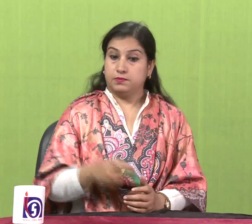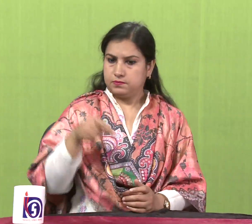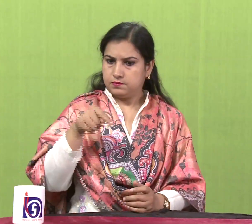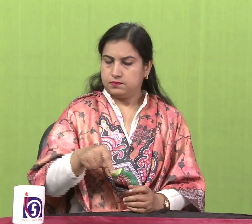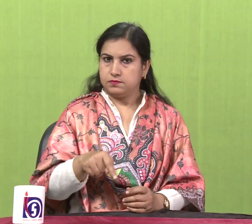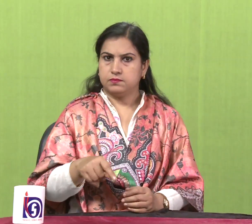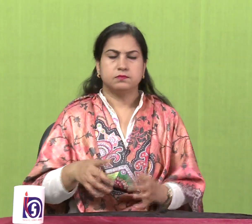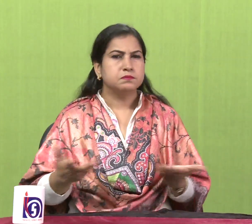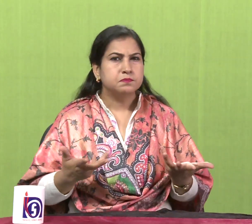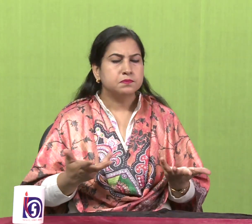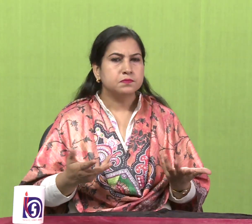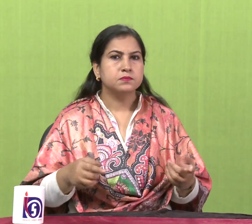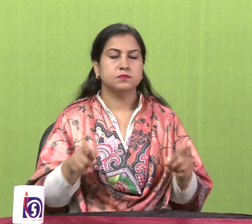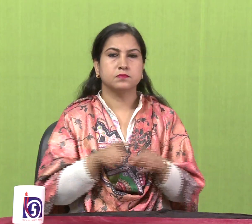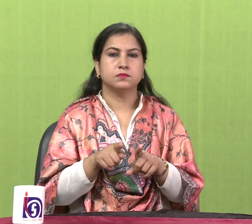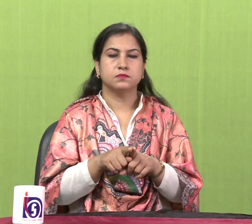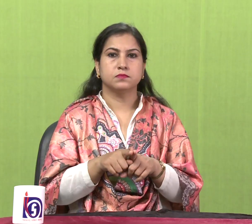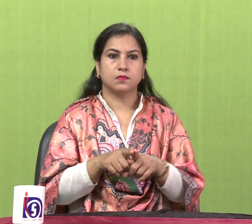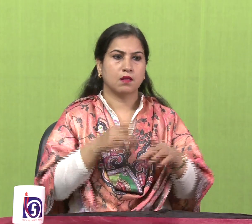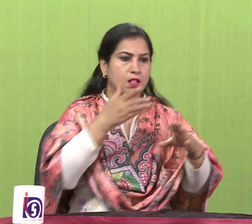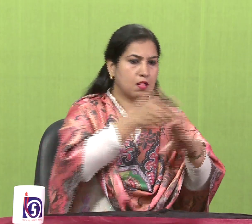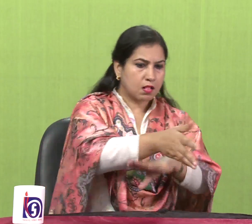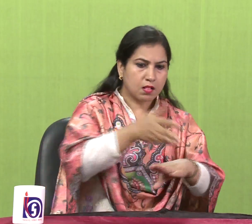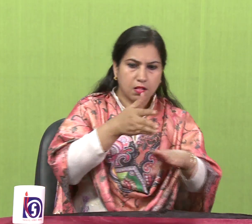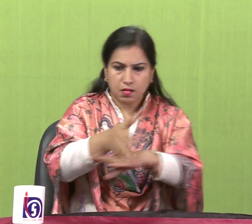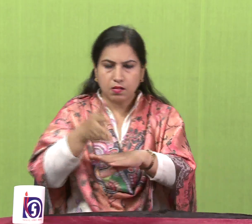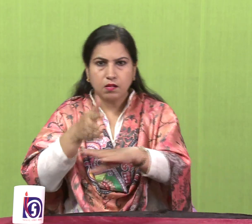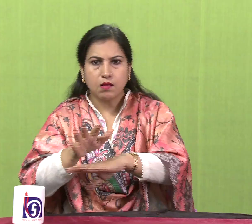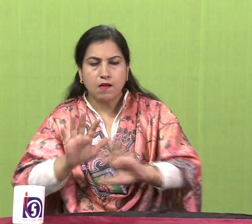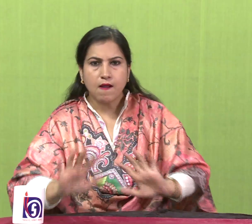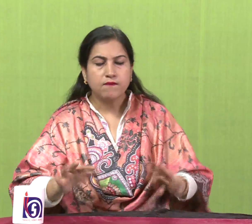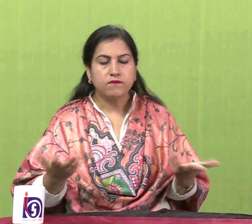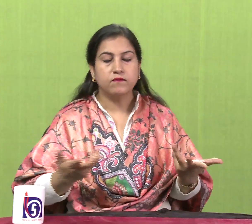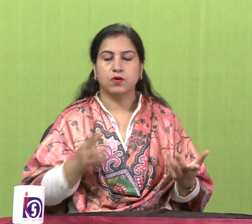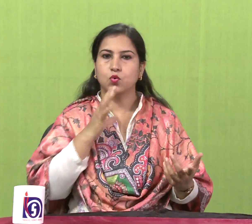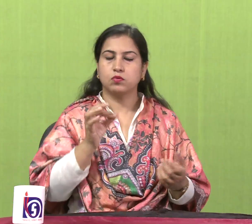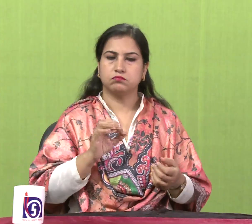At this correct that the result of disaster are very bad.